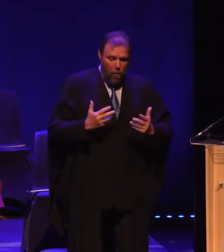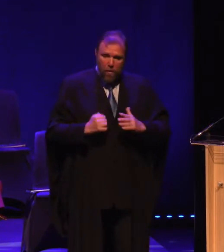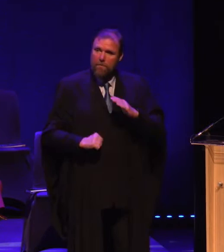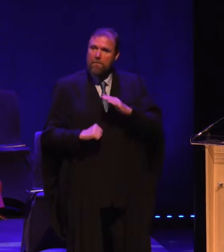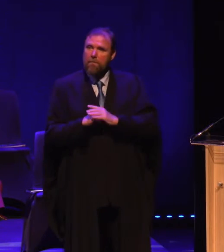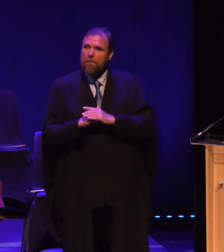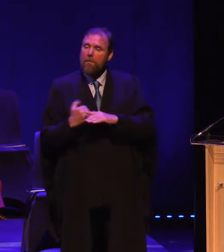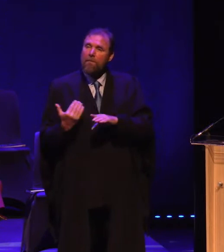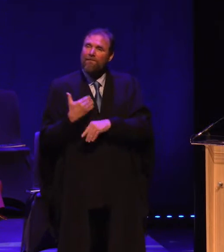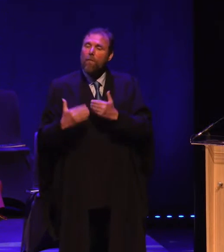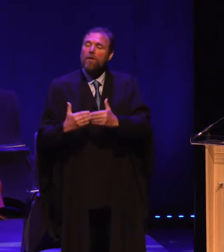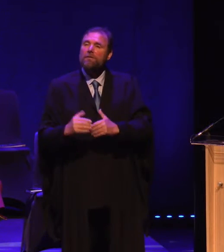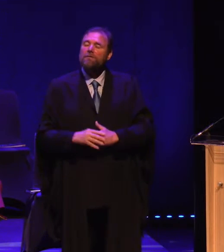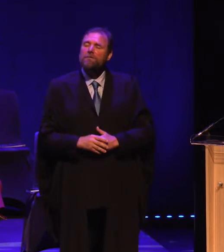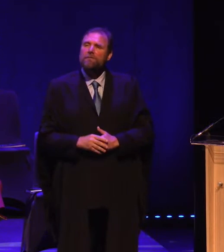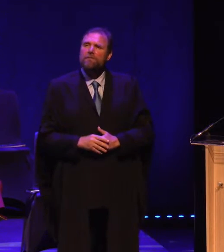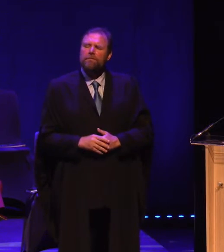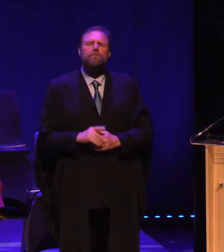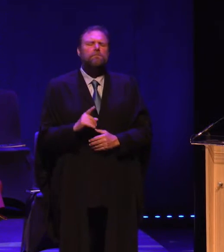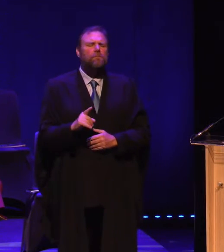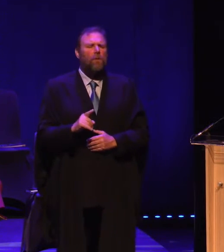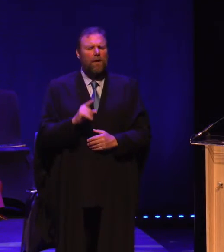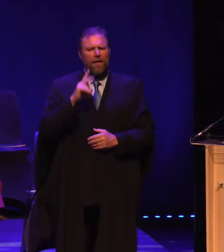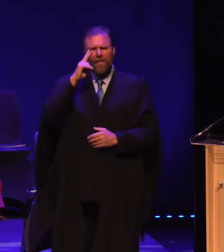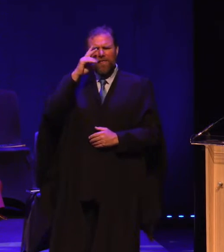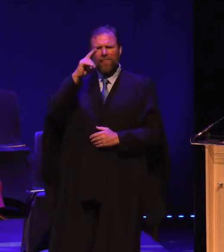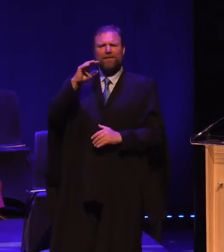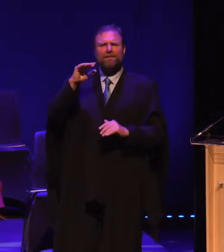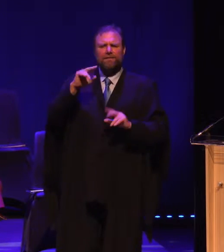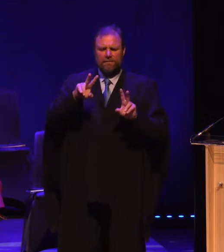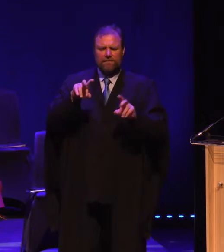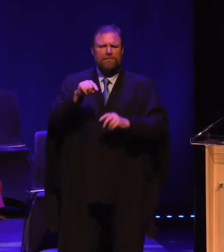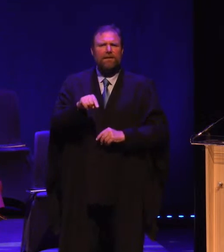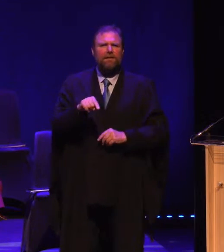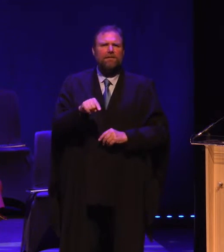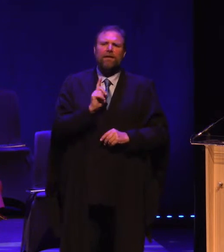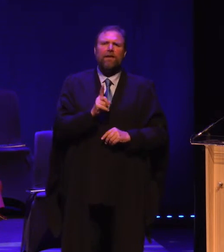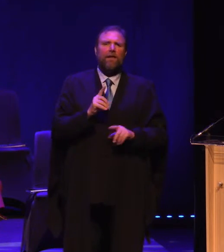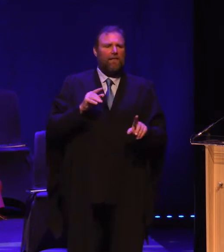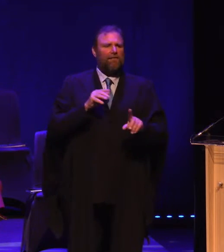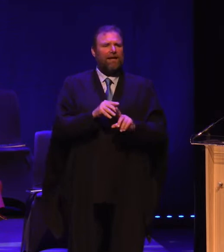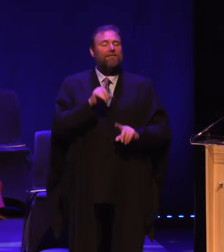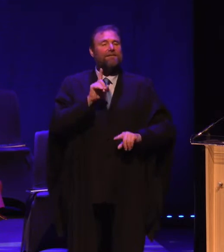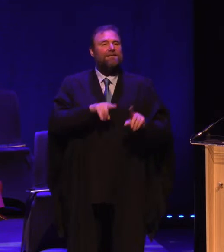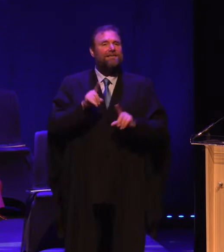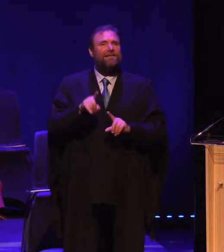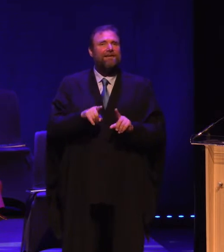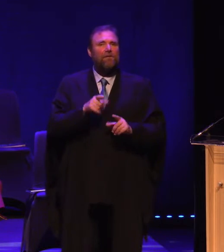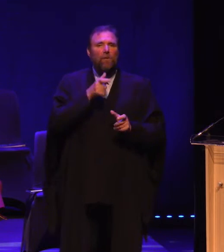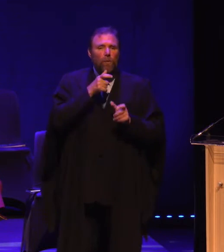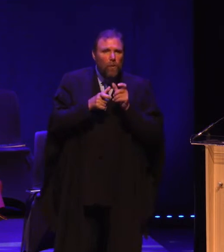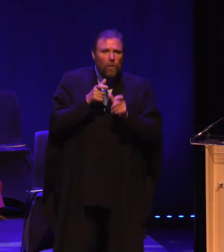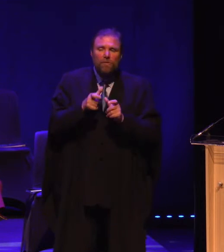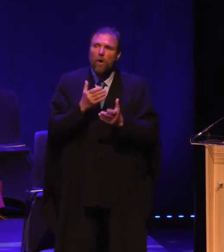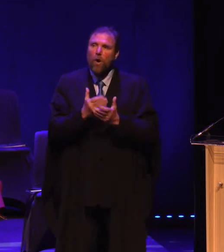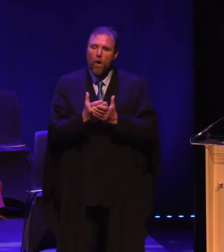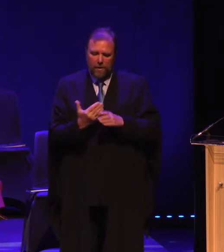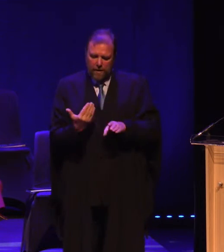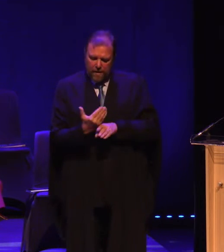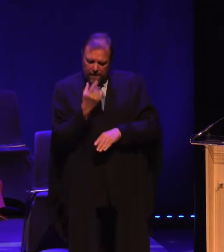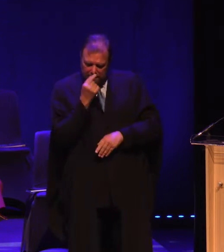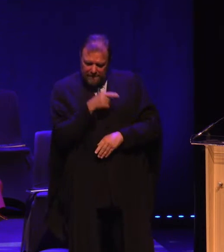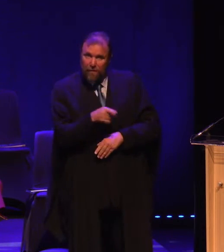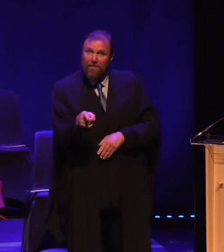performance. Therefore, for the thesis entitled "The Effect of Different Cues on the Ability of Young Athletes